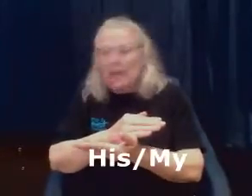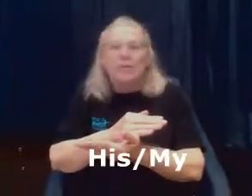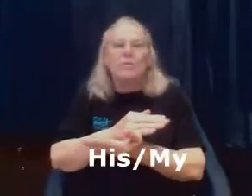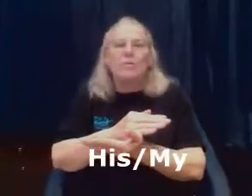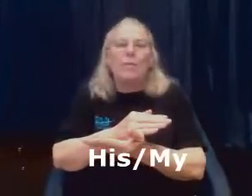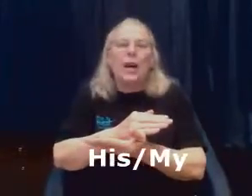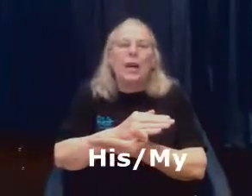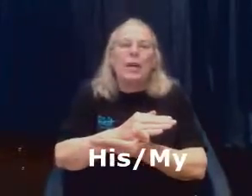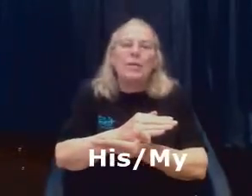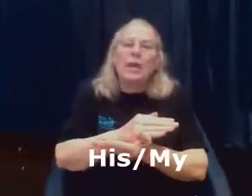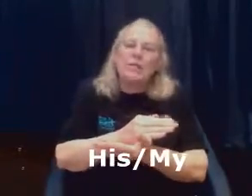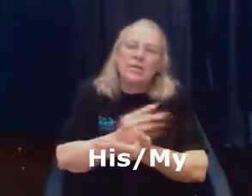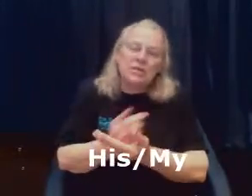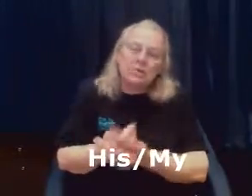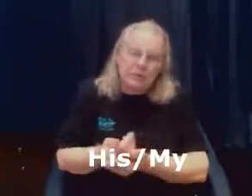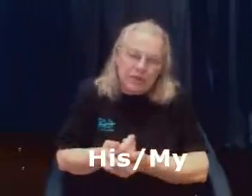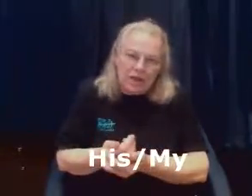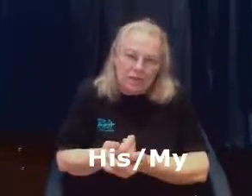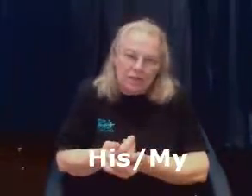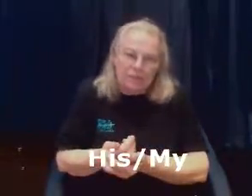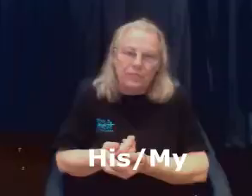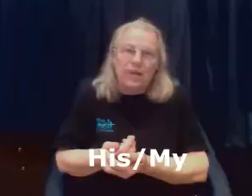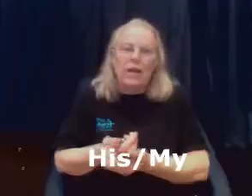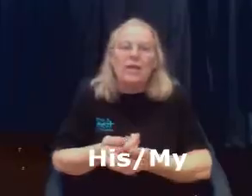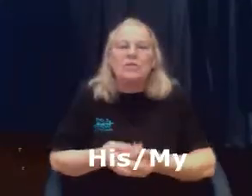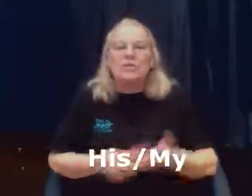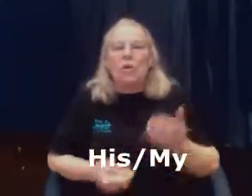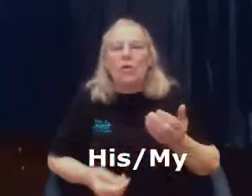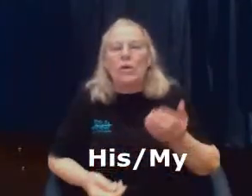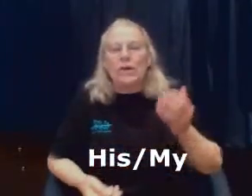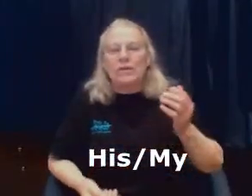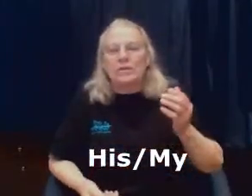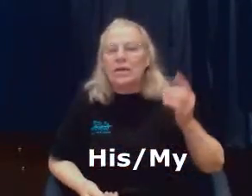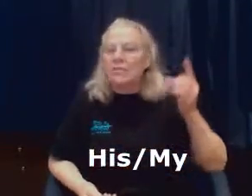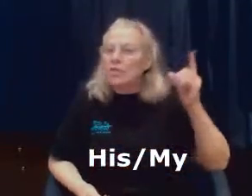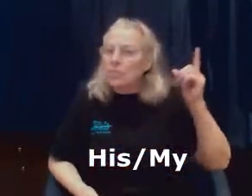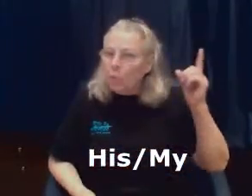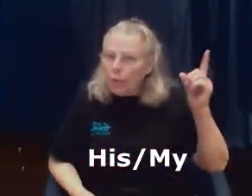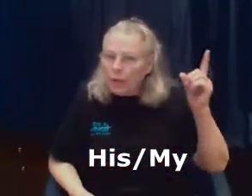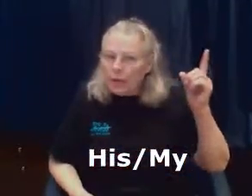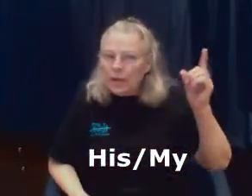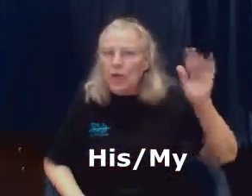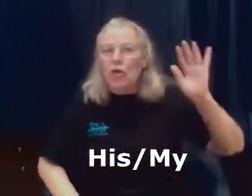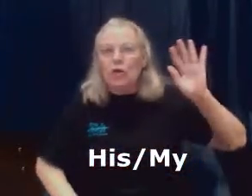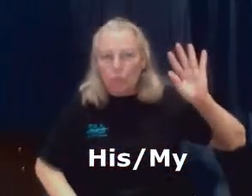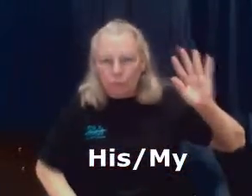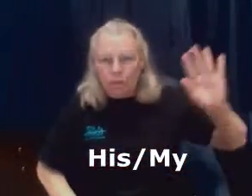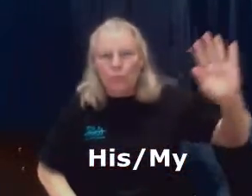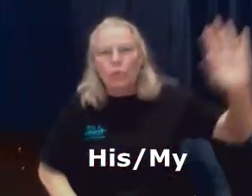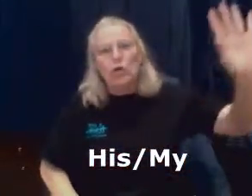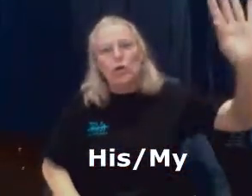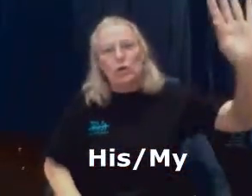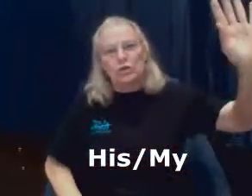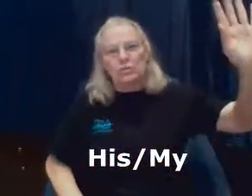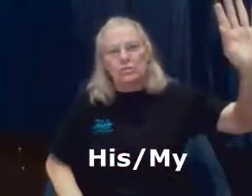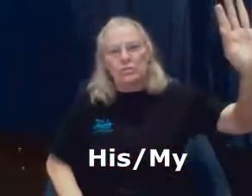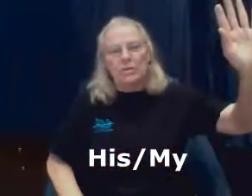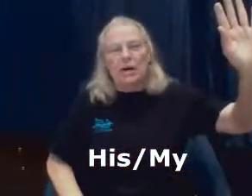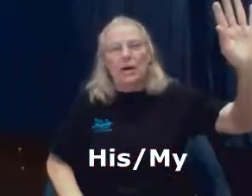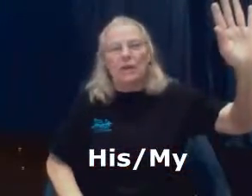His, my, now this is possession. So instead of just pointing, you're going to push